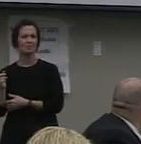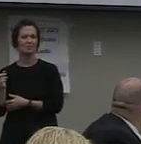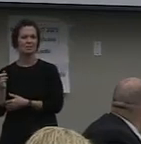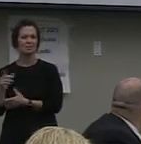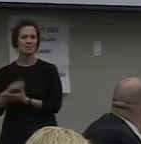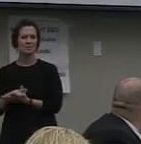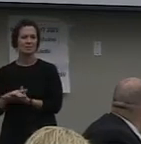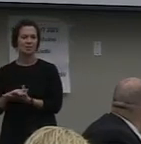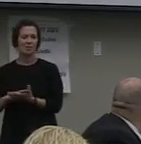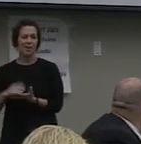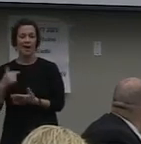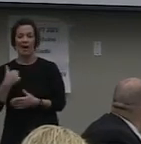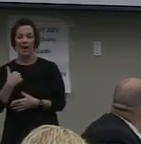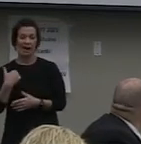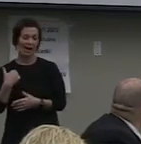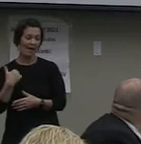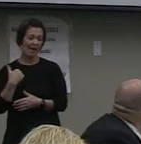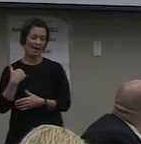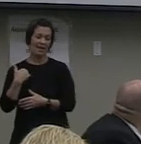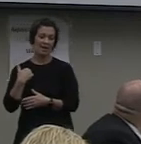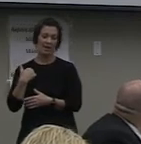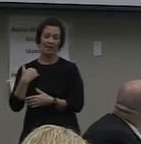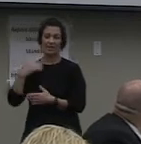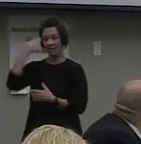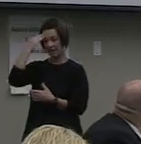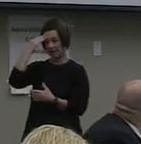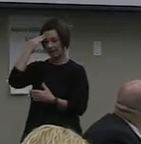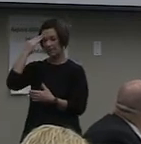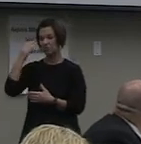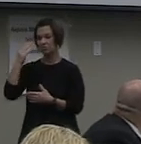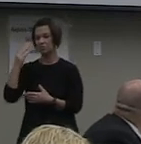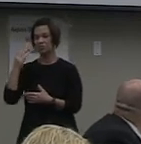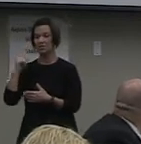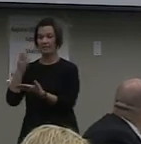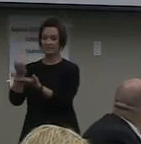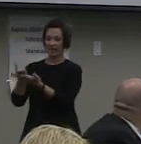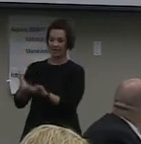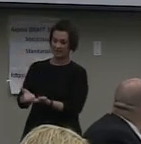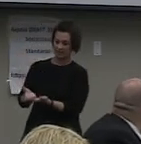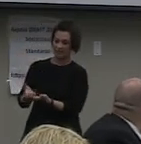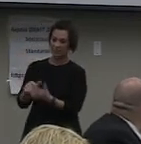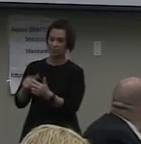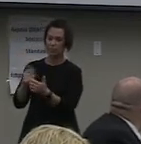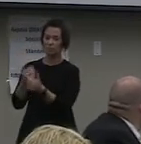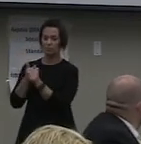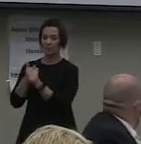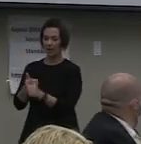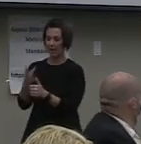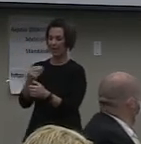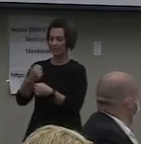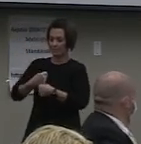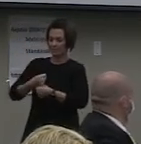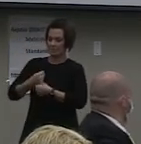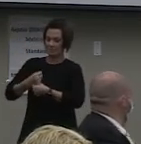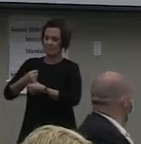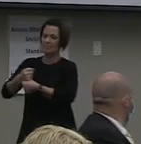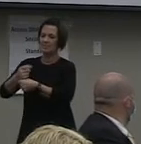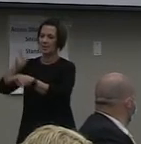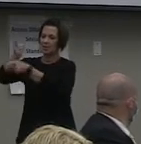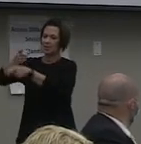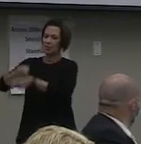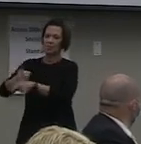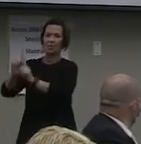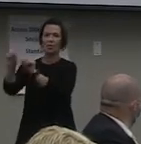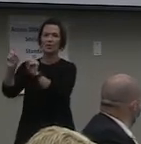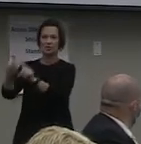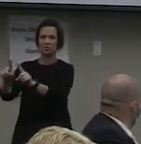information, I had the facts, I had the knowledge to base off of and formulate the correct questions